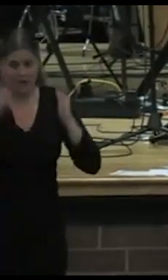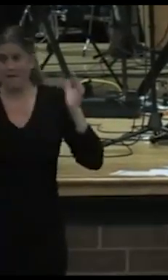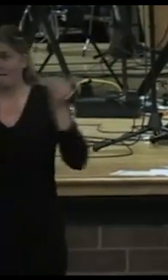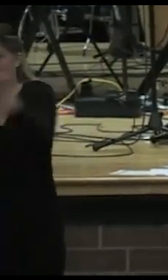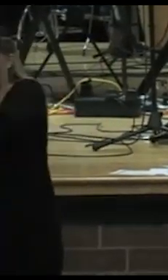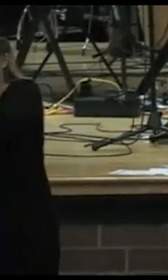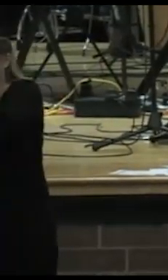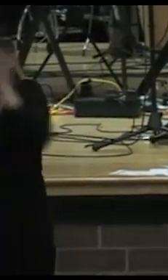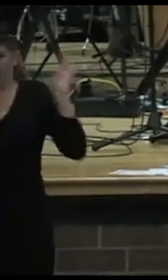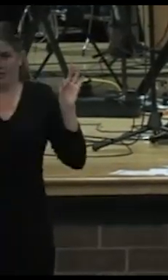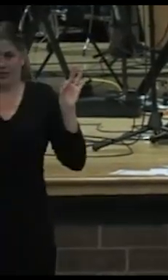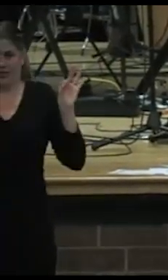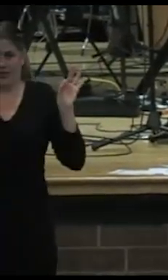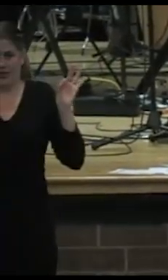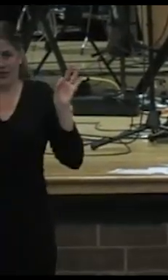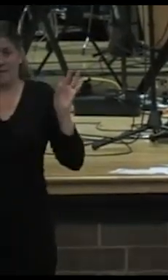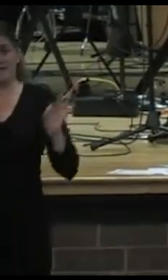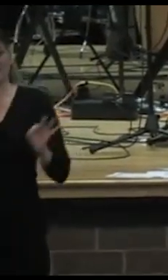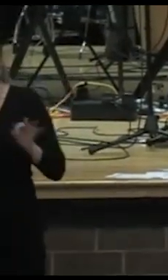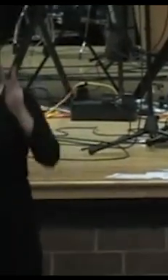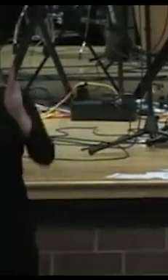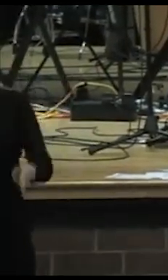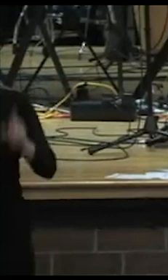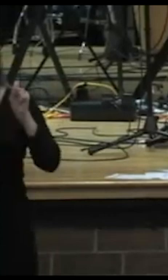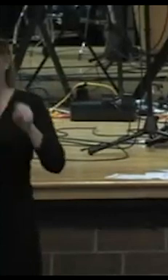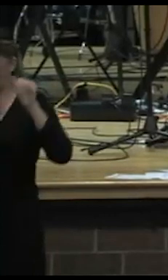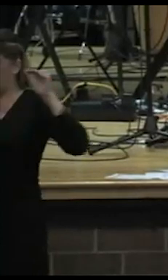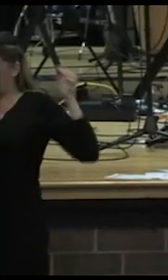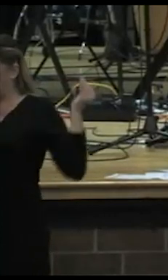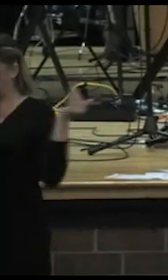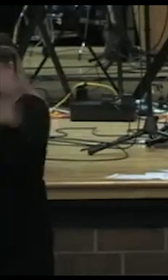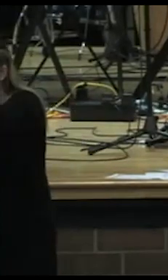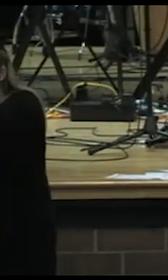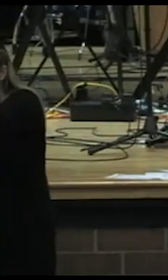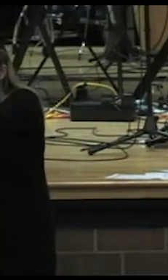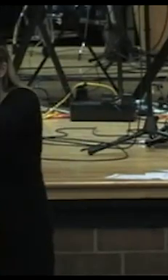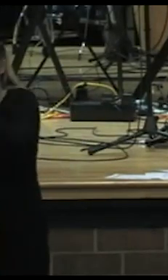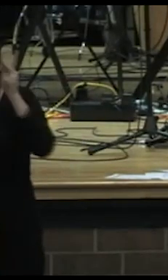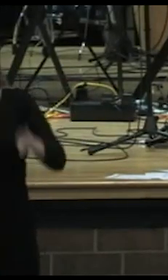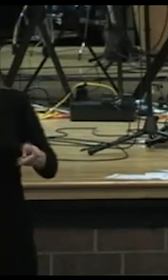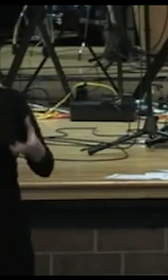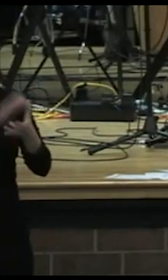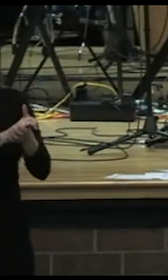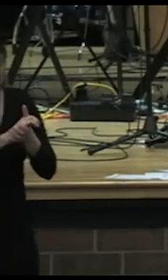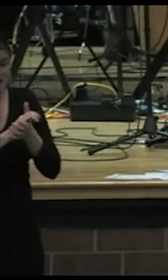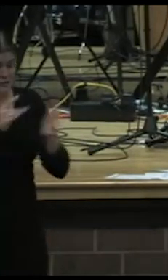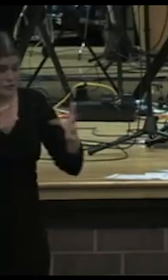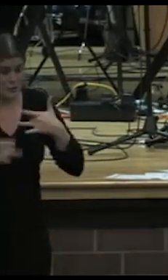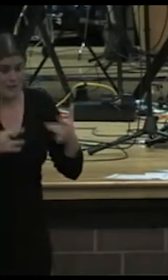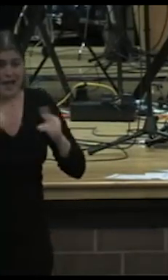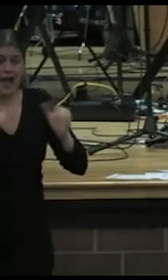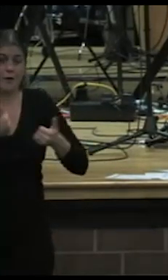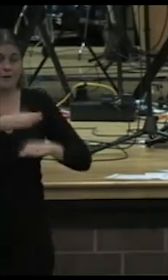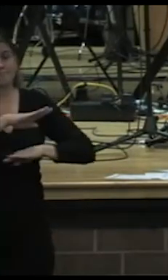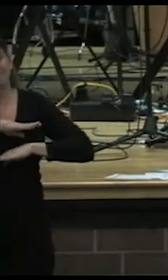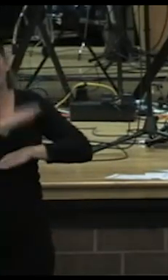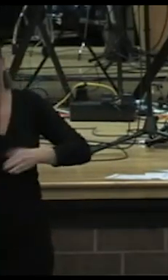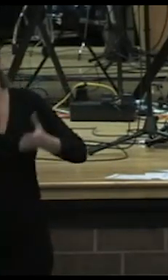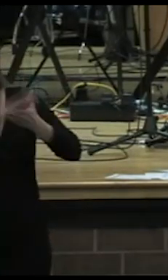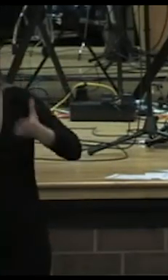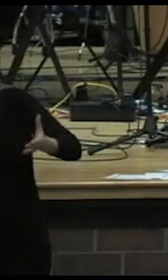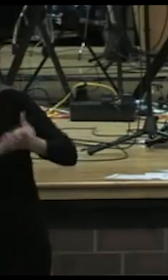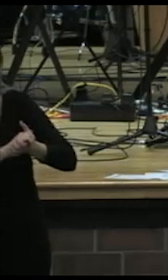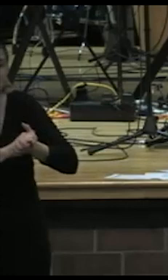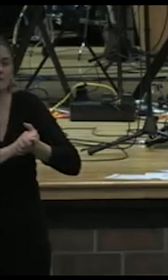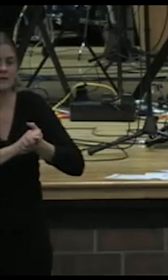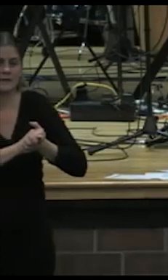be holy both in body and spirit. But the one who is married is concerned about the things of the world, how she may please her husband.